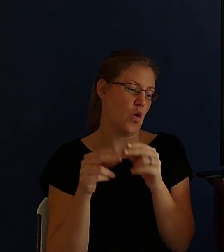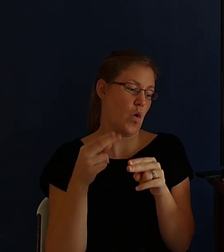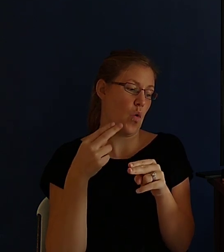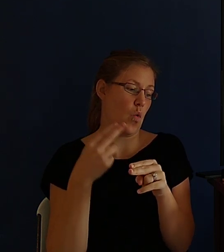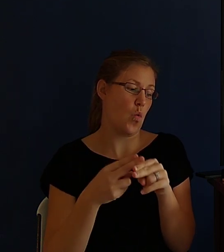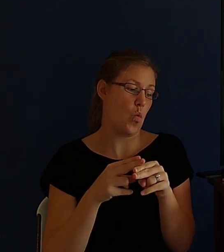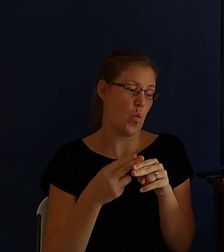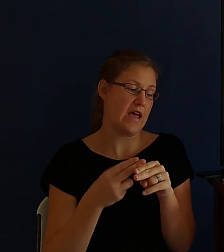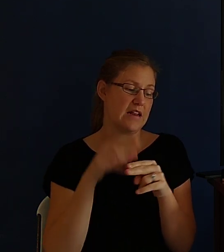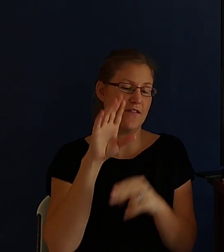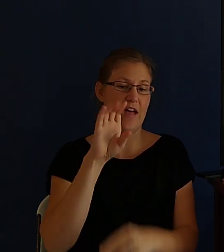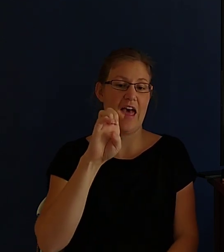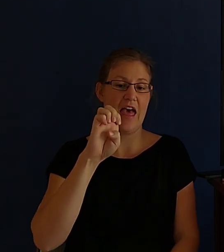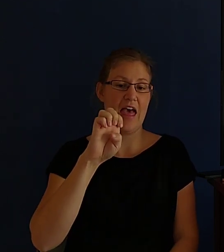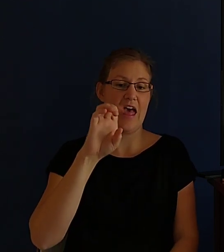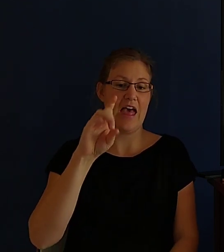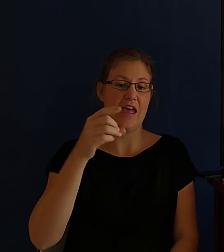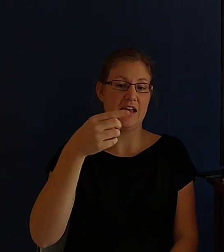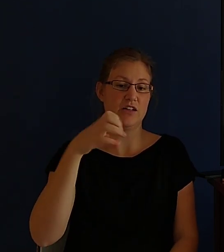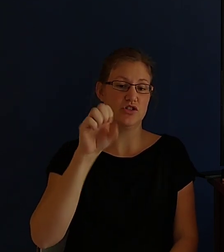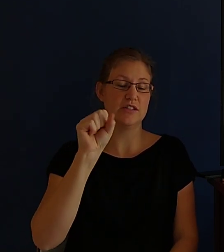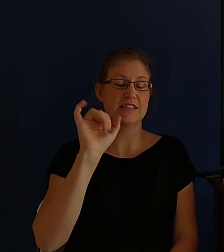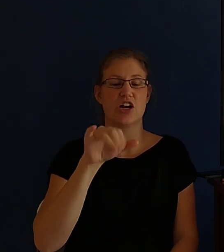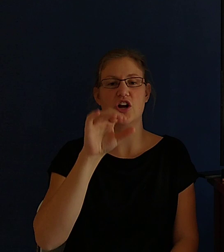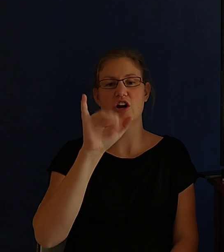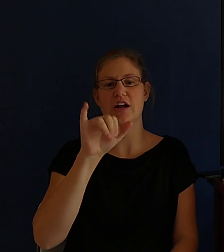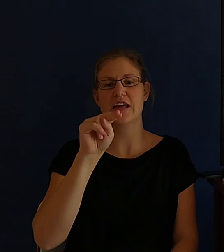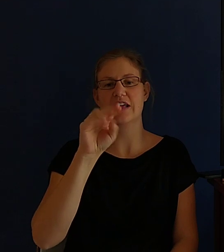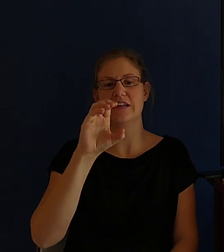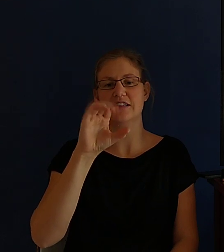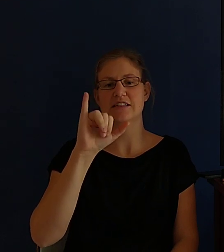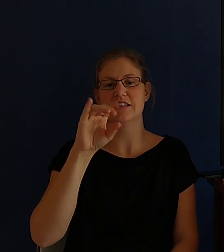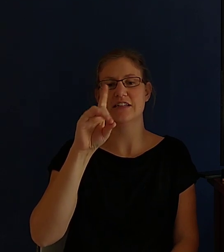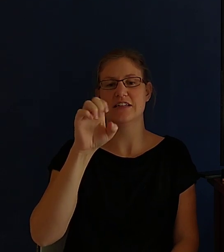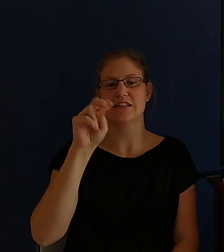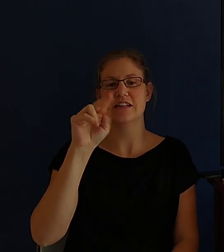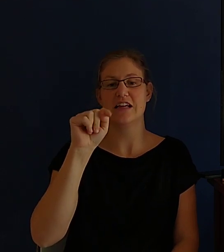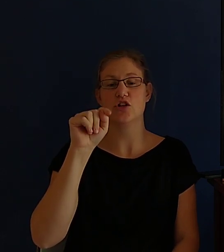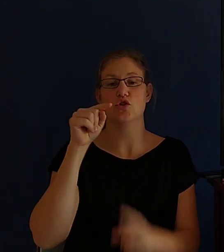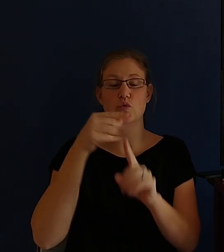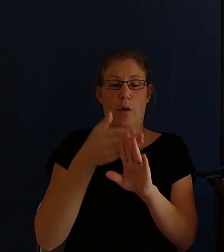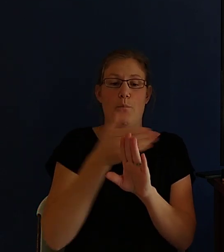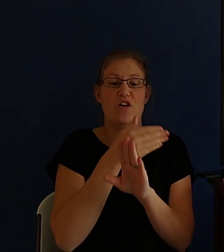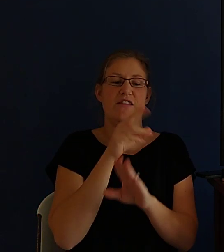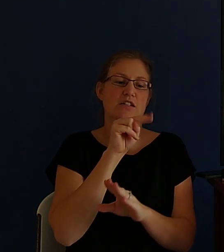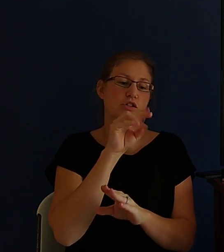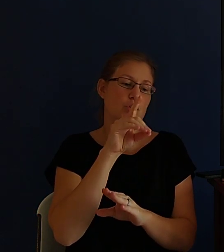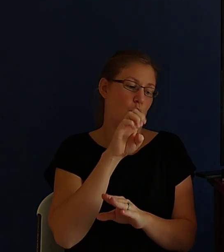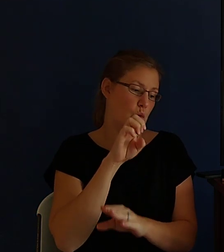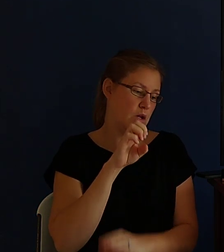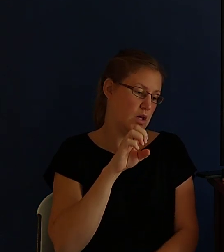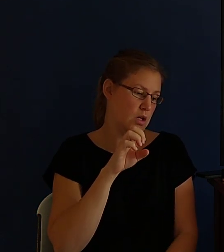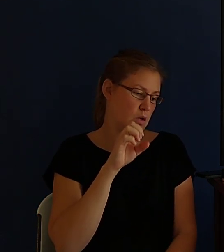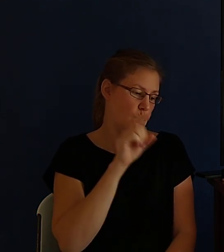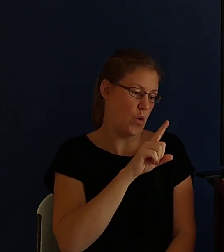edges that are incident to the first to the previous node, which is 1 and 2 and 1